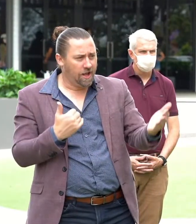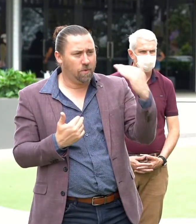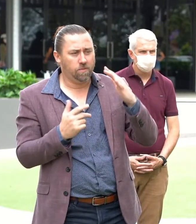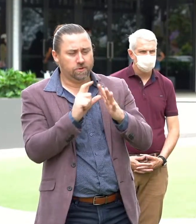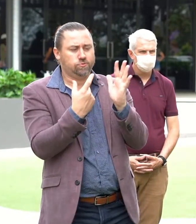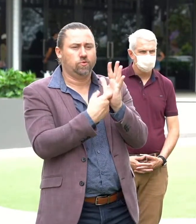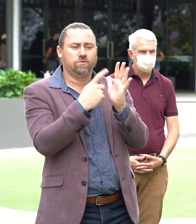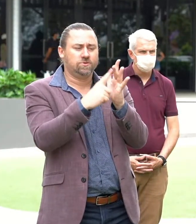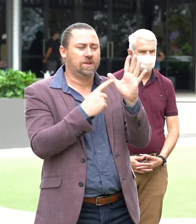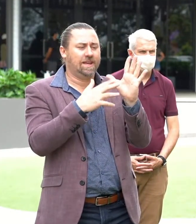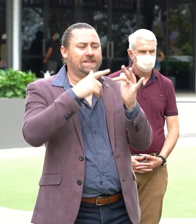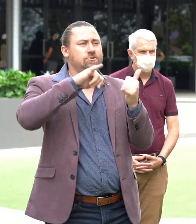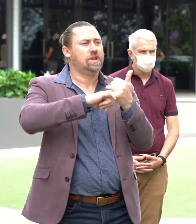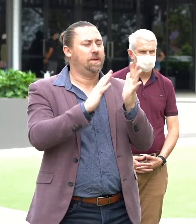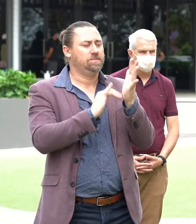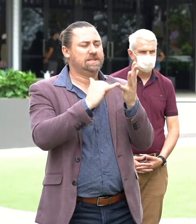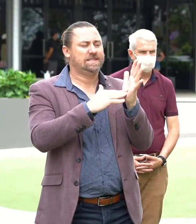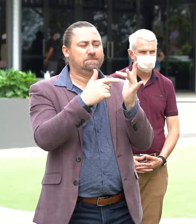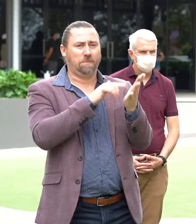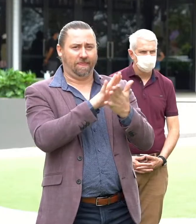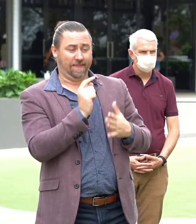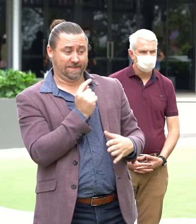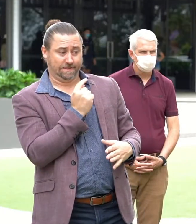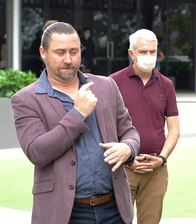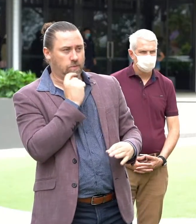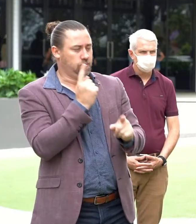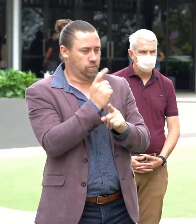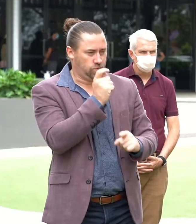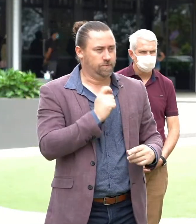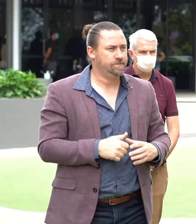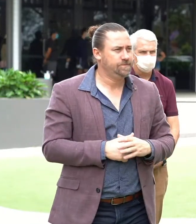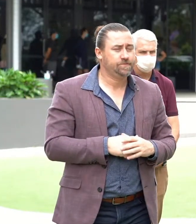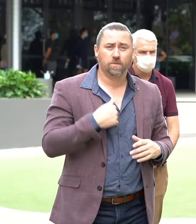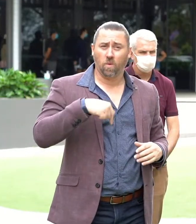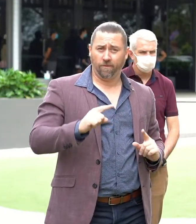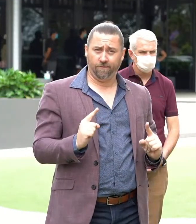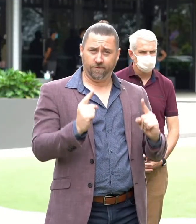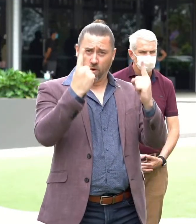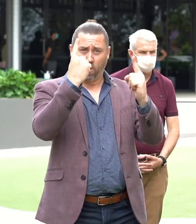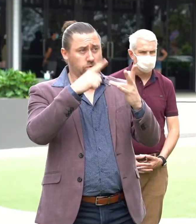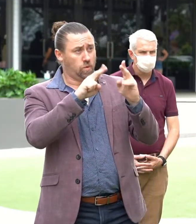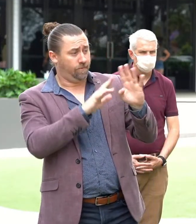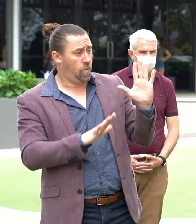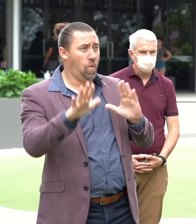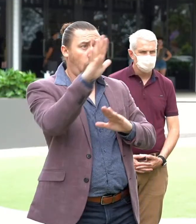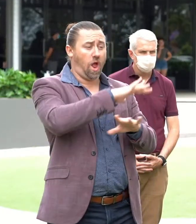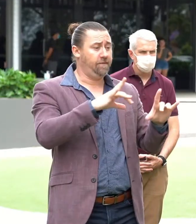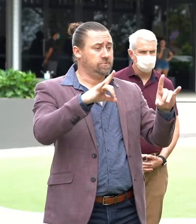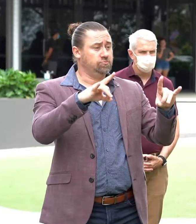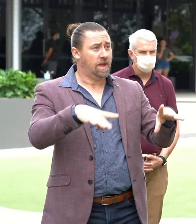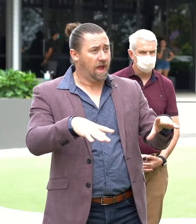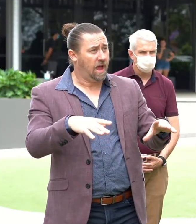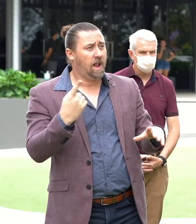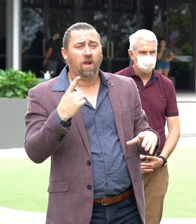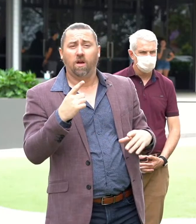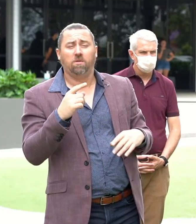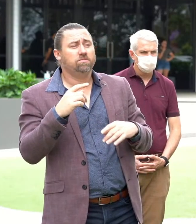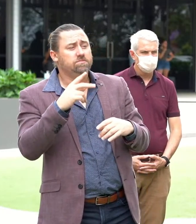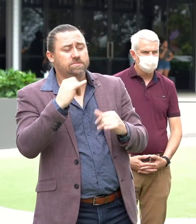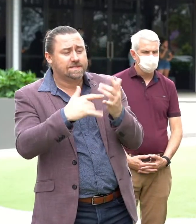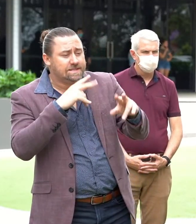Smith will come through with that as well. We are the first state also to put all of our school staff and early